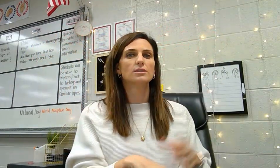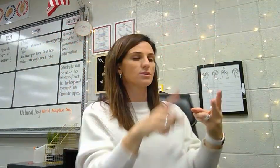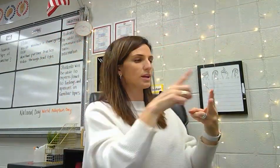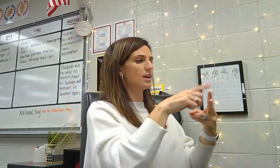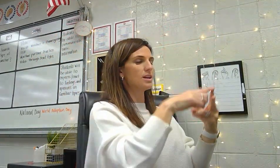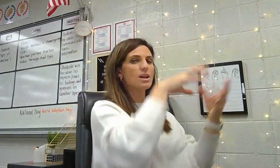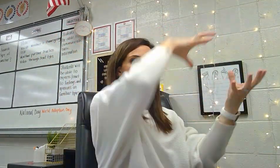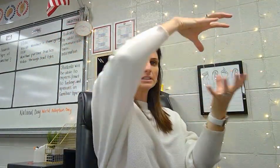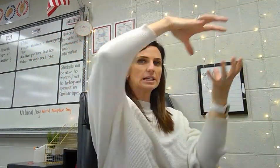So again,